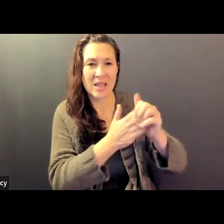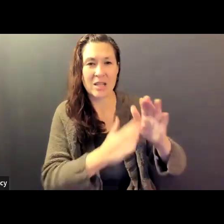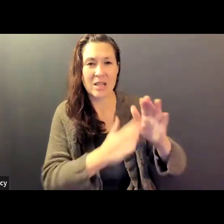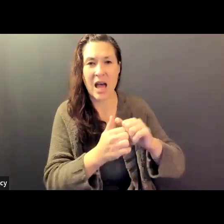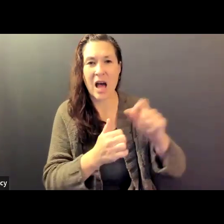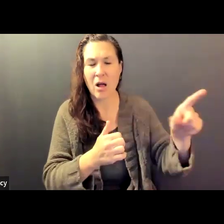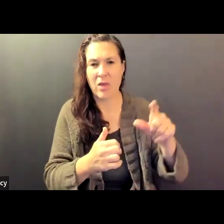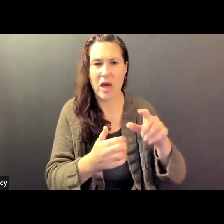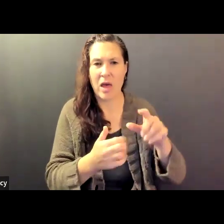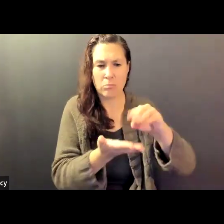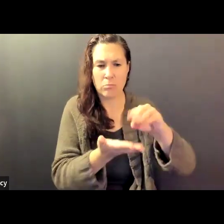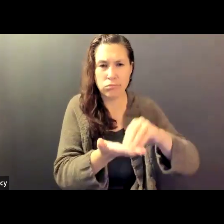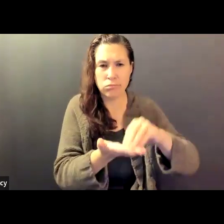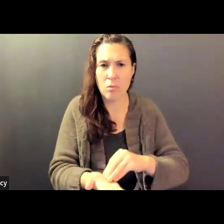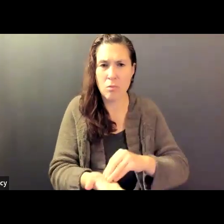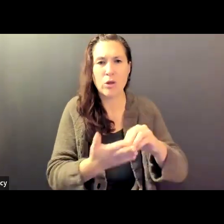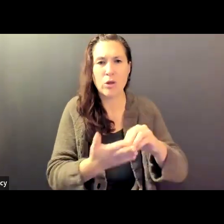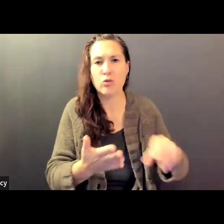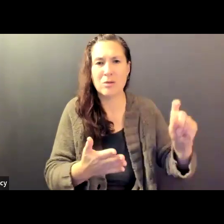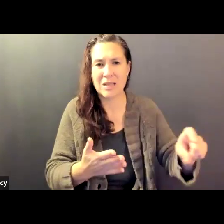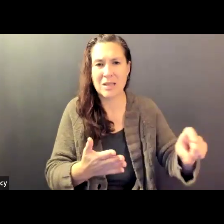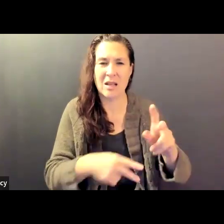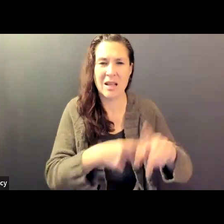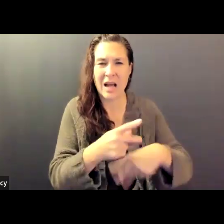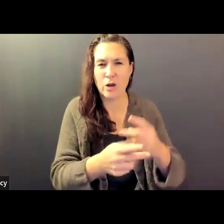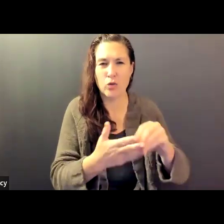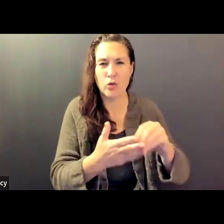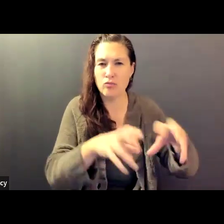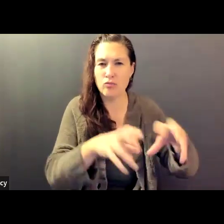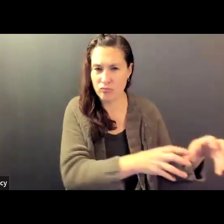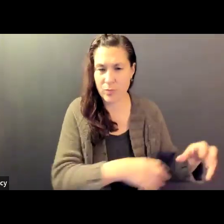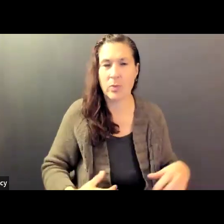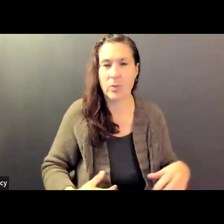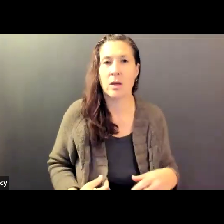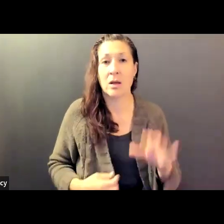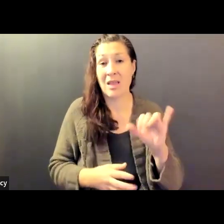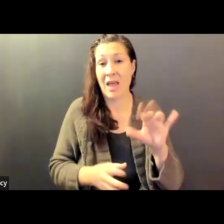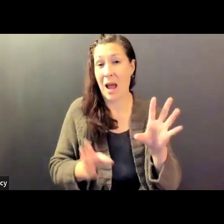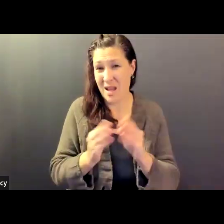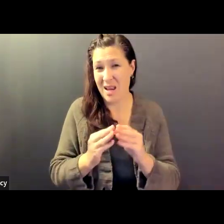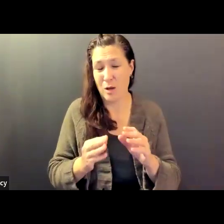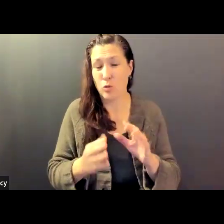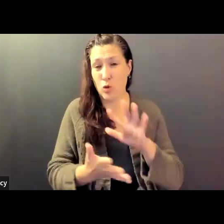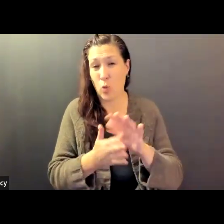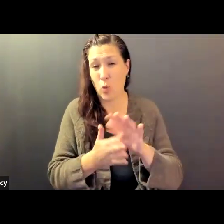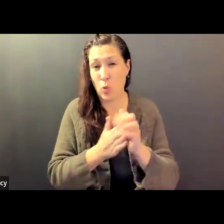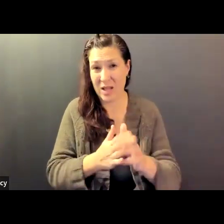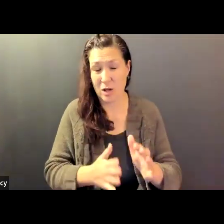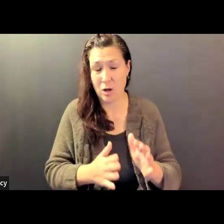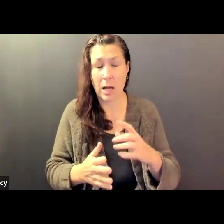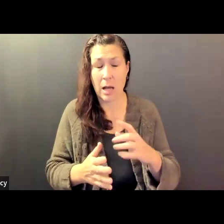I said to the school leaders in that meeting was, we think this works